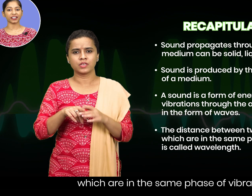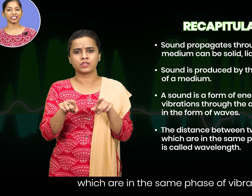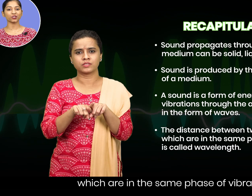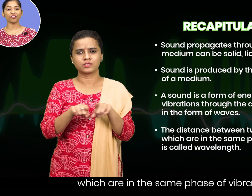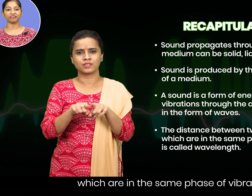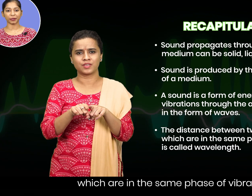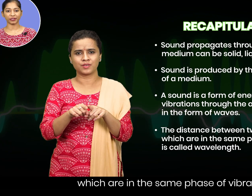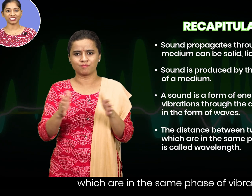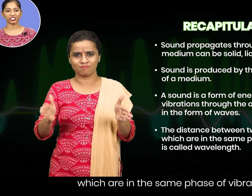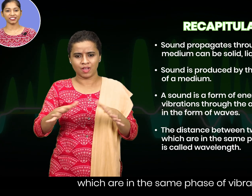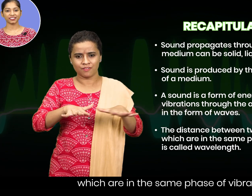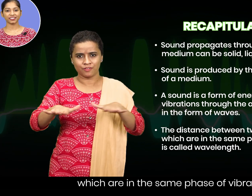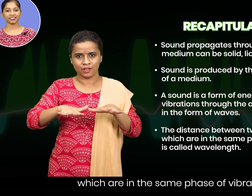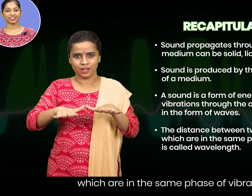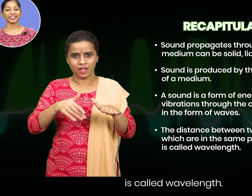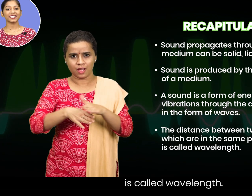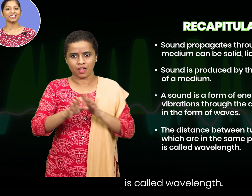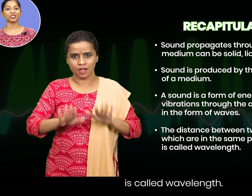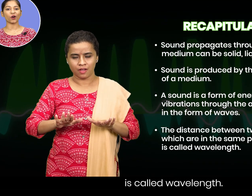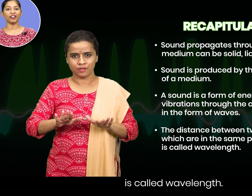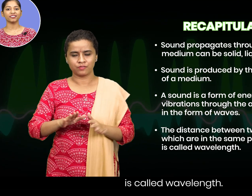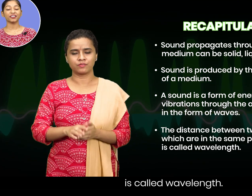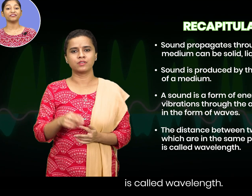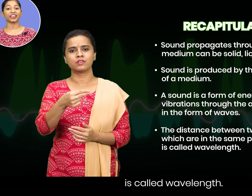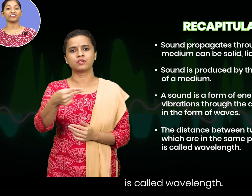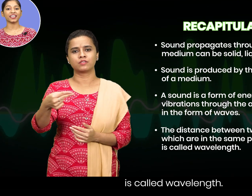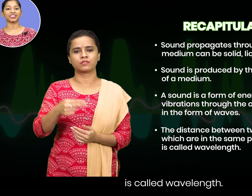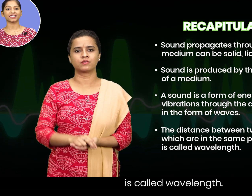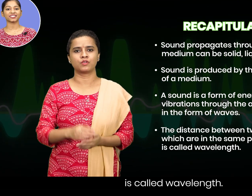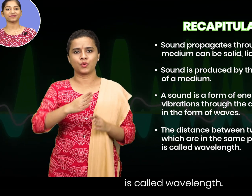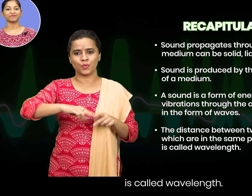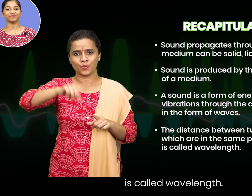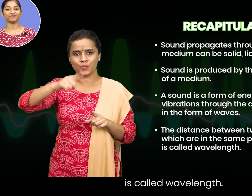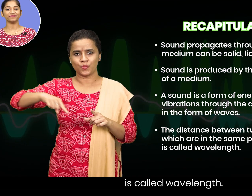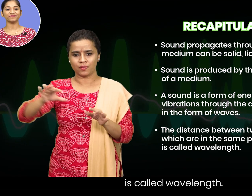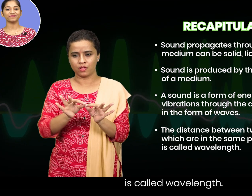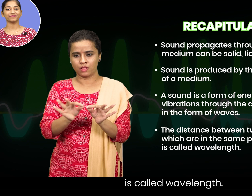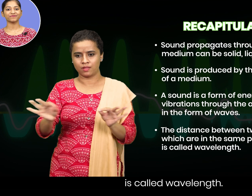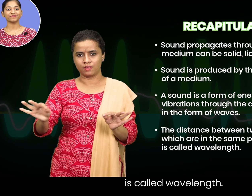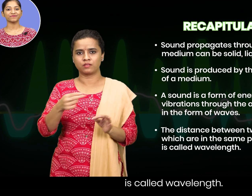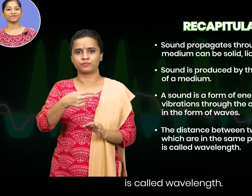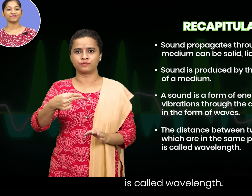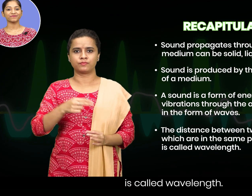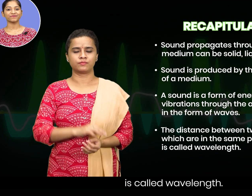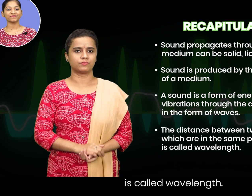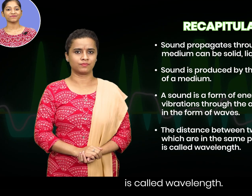same phase of vibration is called wavelength.